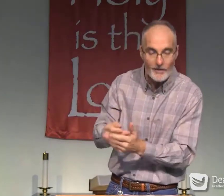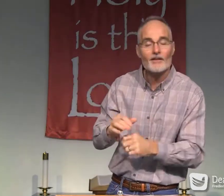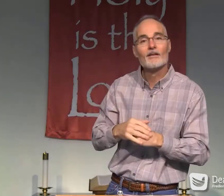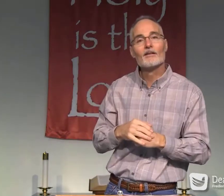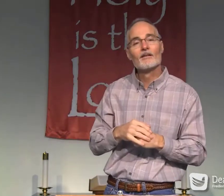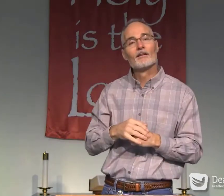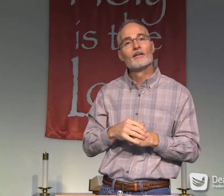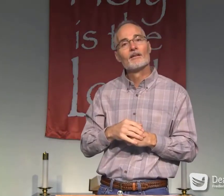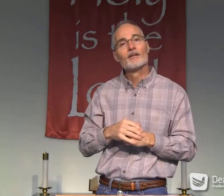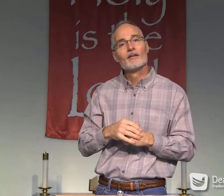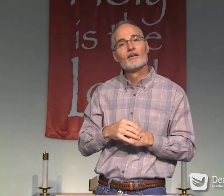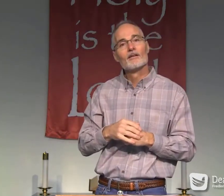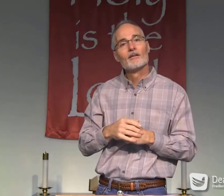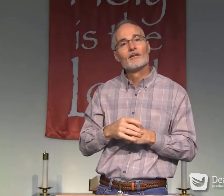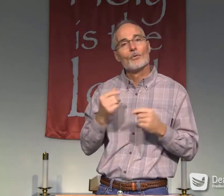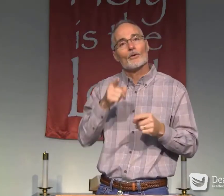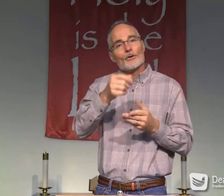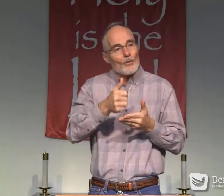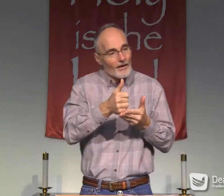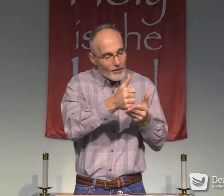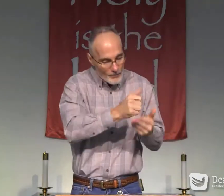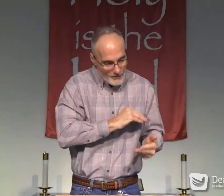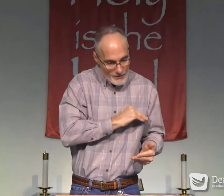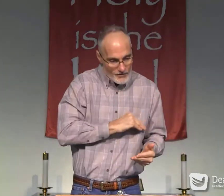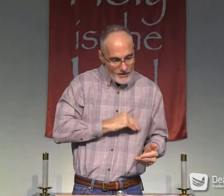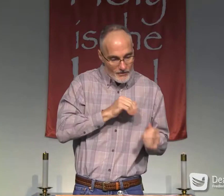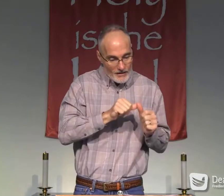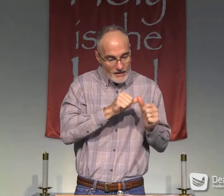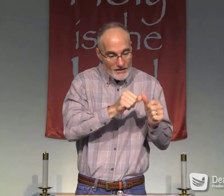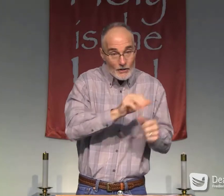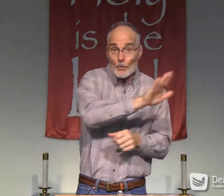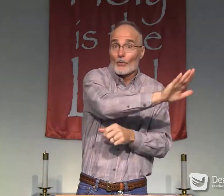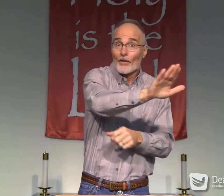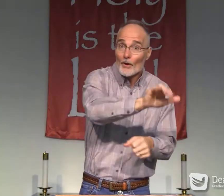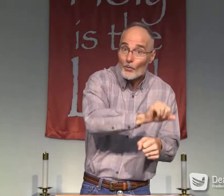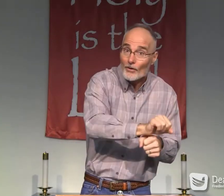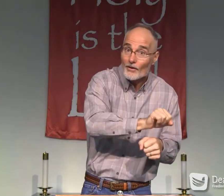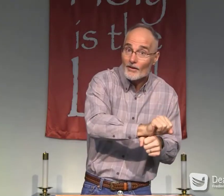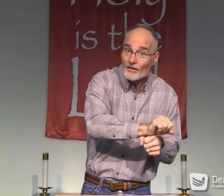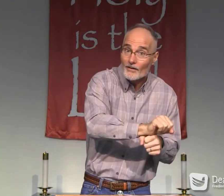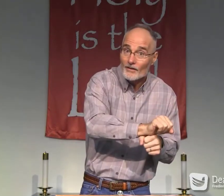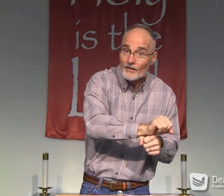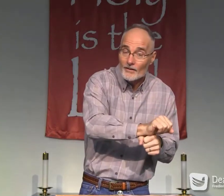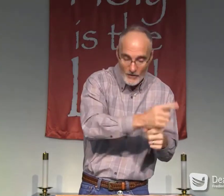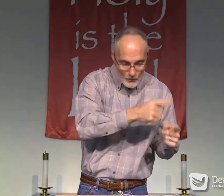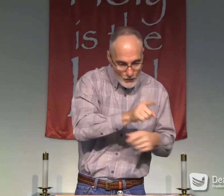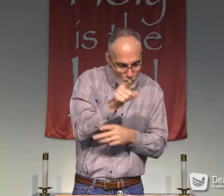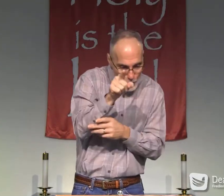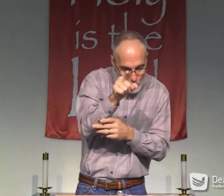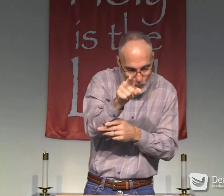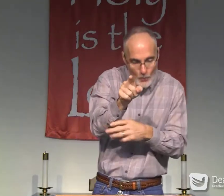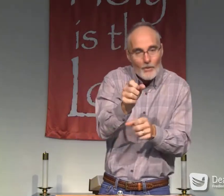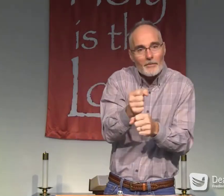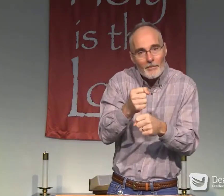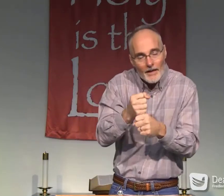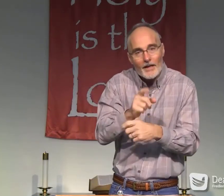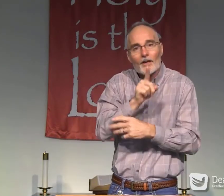You've served and supported His church financially. You help missionaries do their